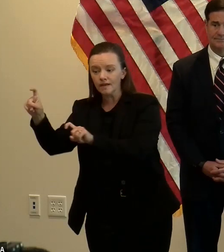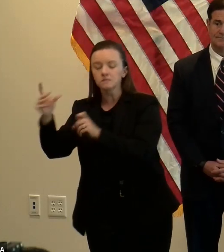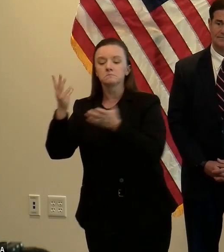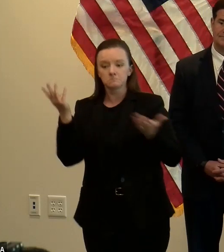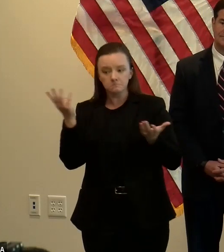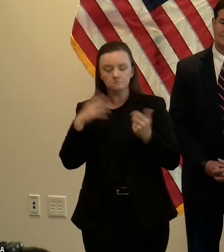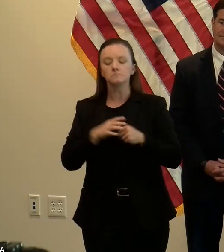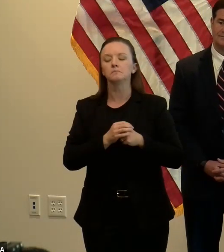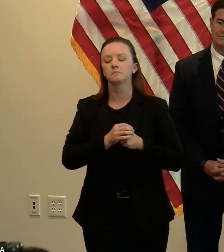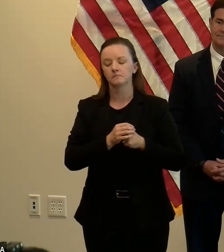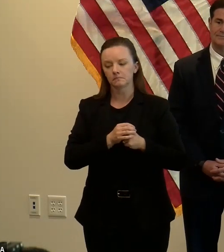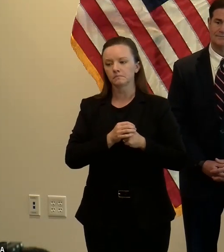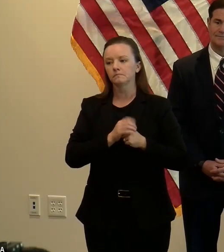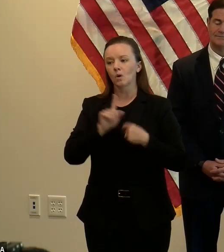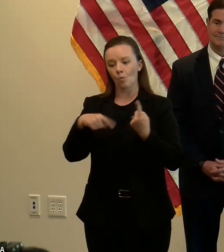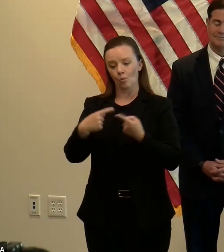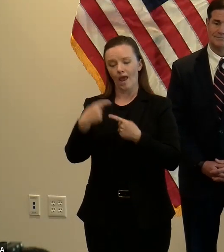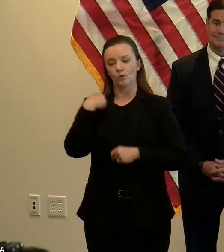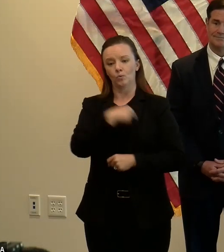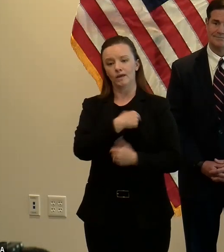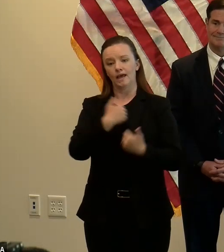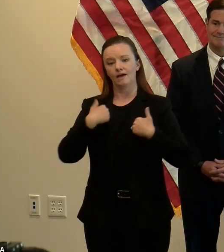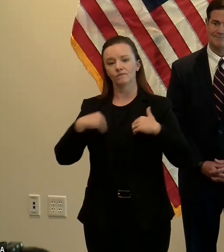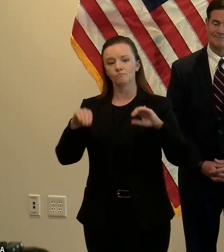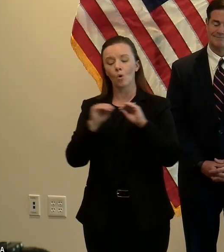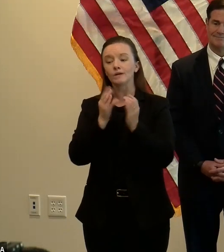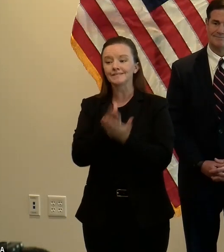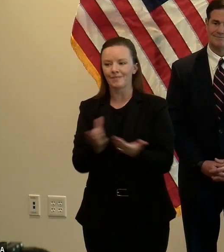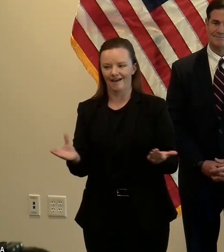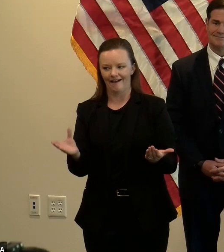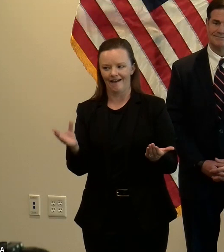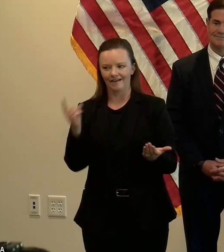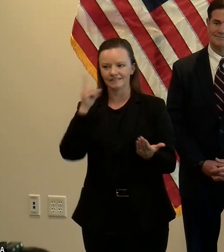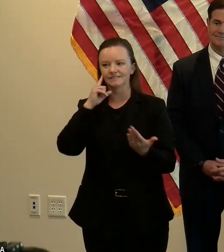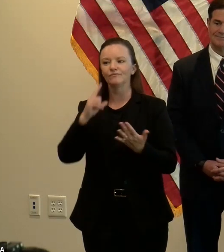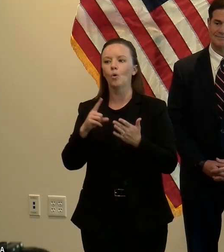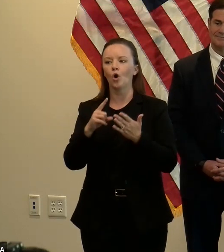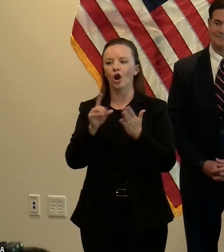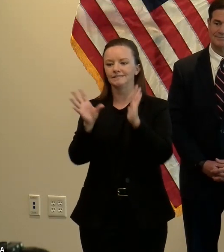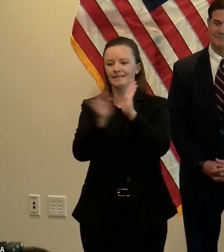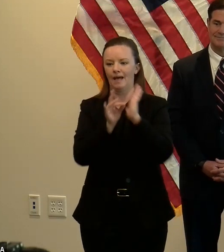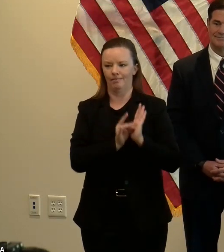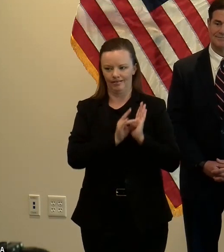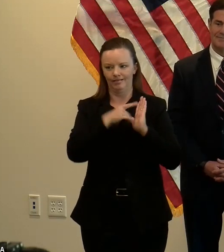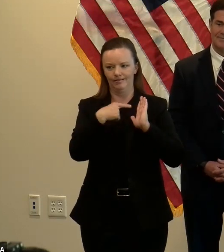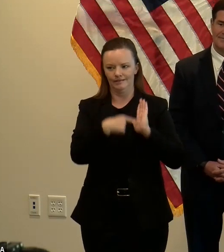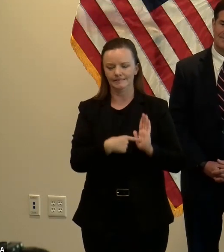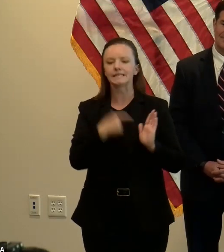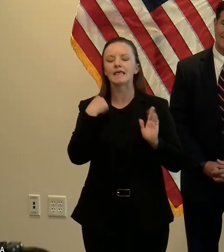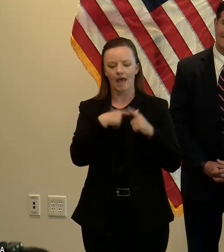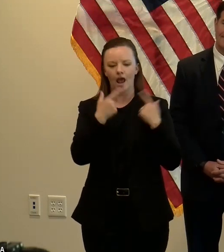get more test collection supplies, that's when we'll be able to open it up to everybody.